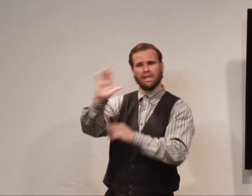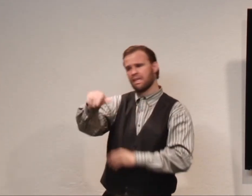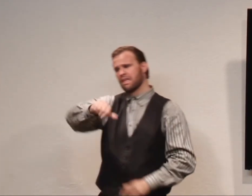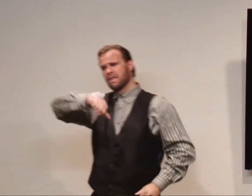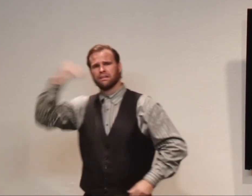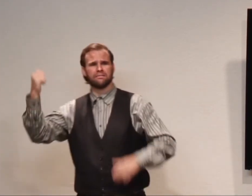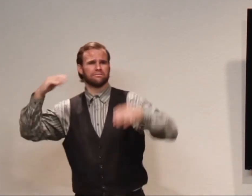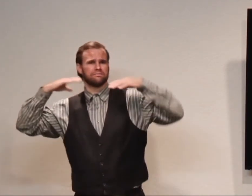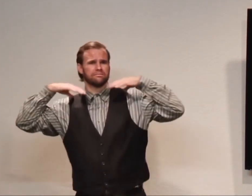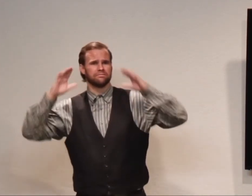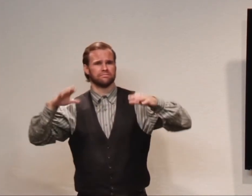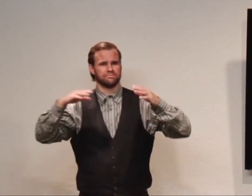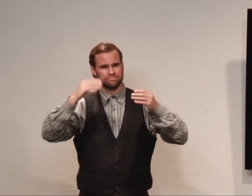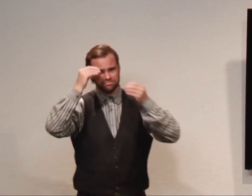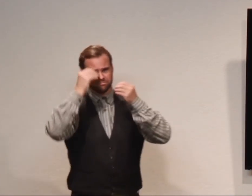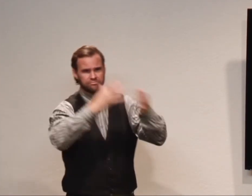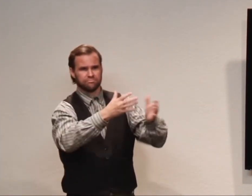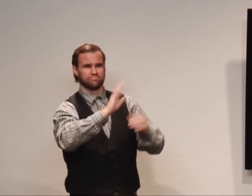having a golden censer,